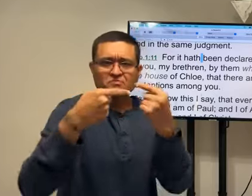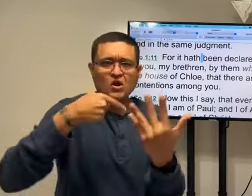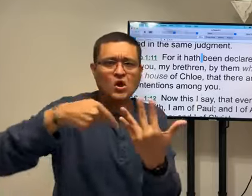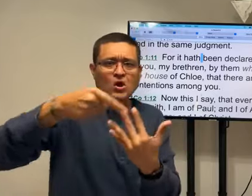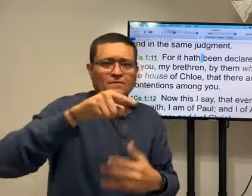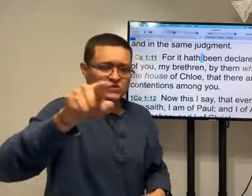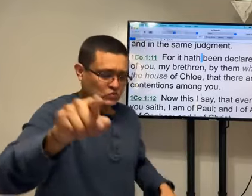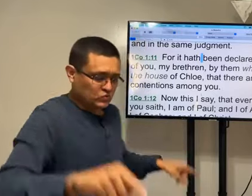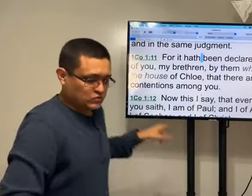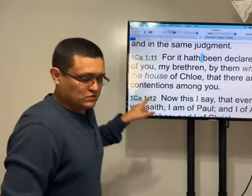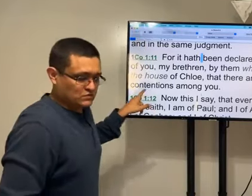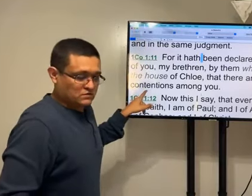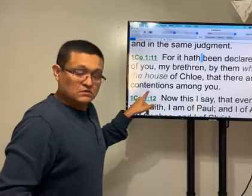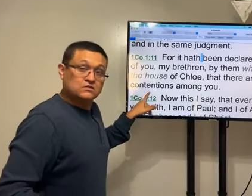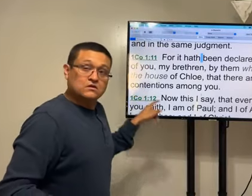Meaning you're arguing or you're...